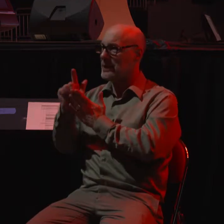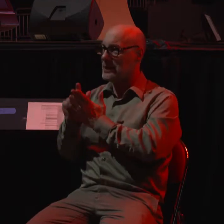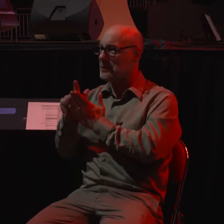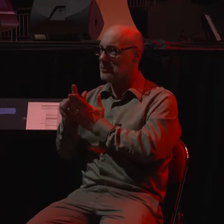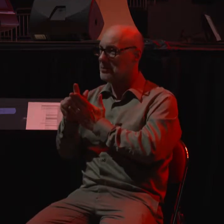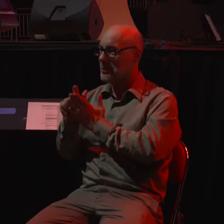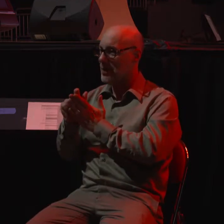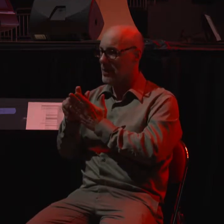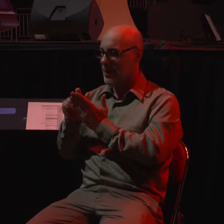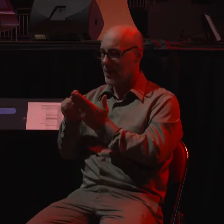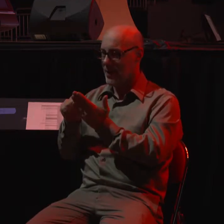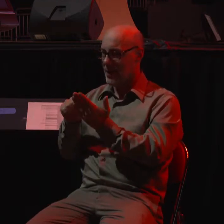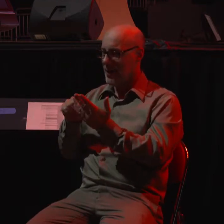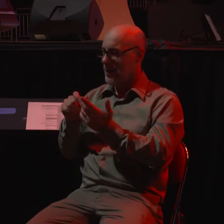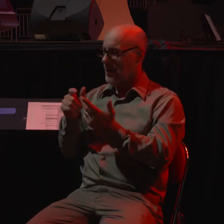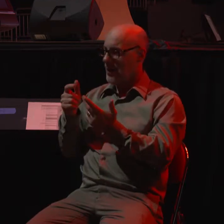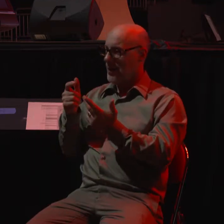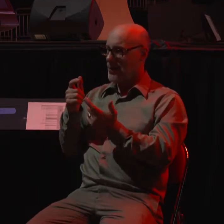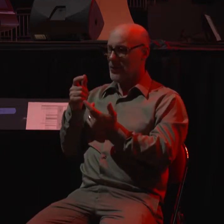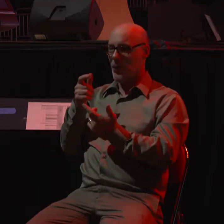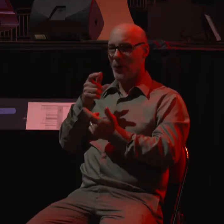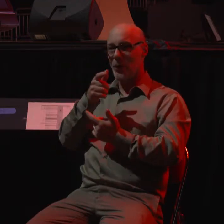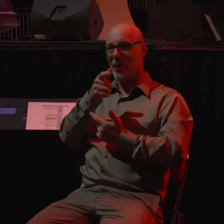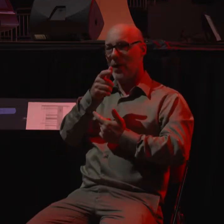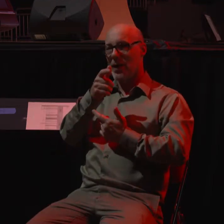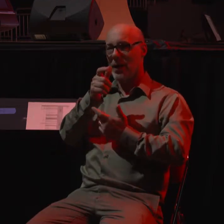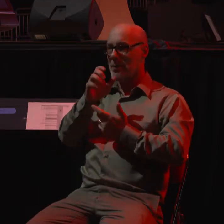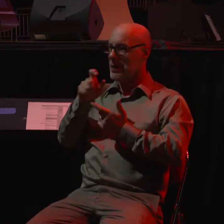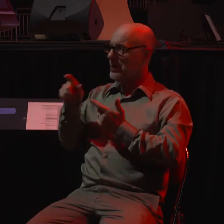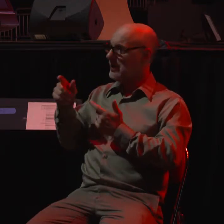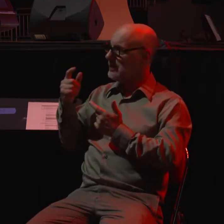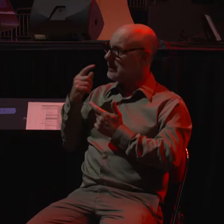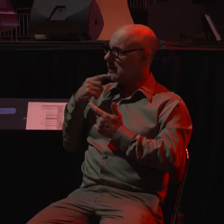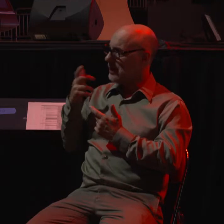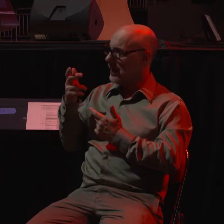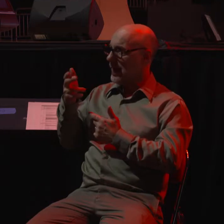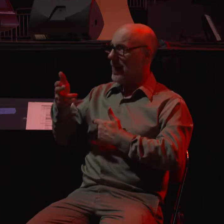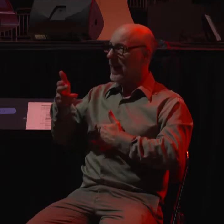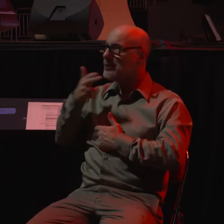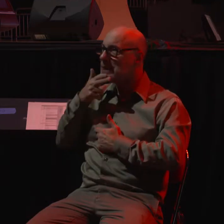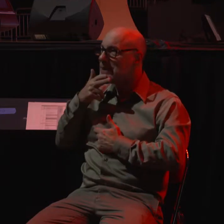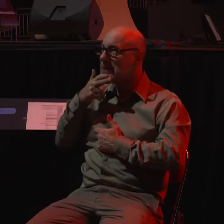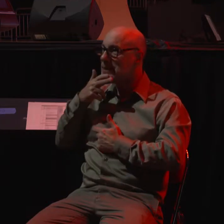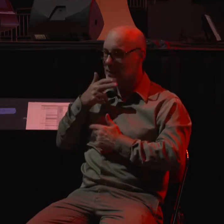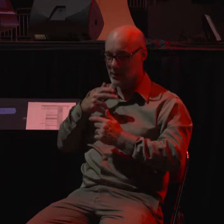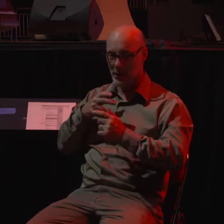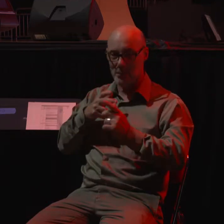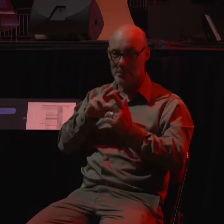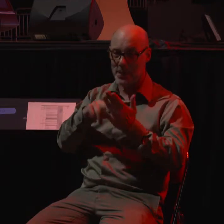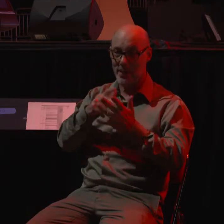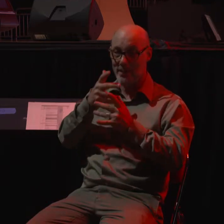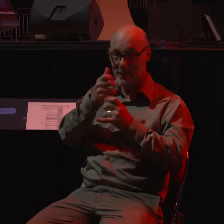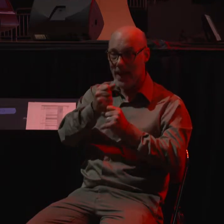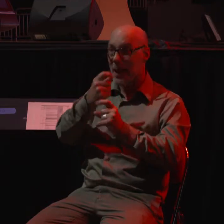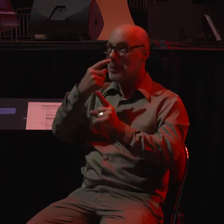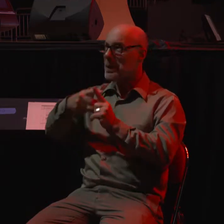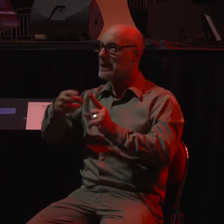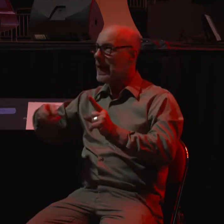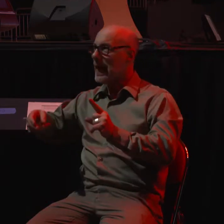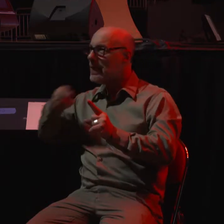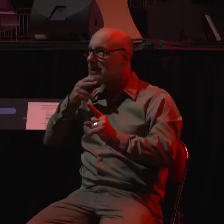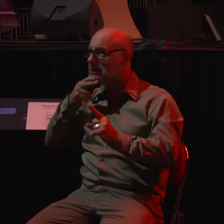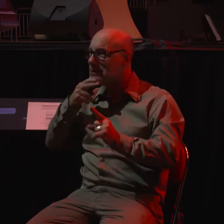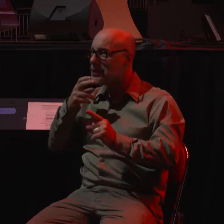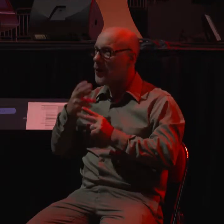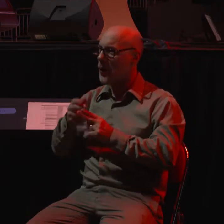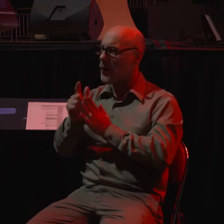in virtue as a necessity with faith, but it's taking vice, heresy, and blasphemy. It's marrying opposites together. So